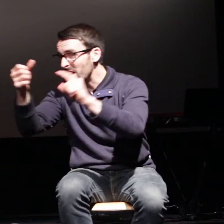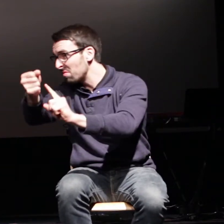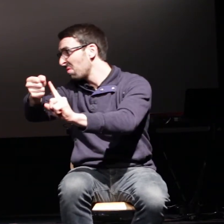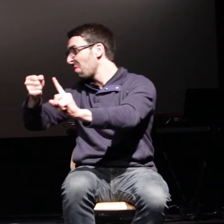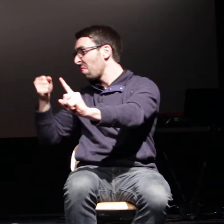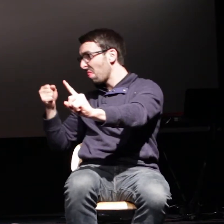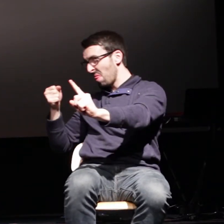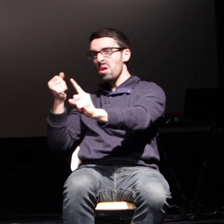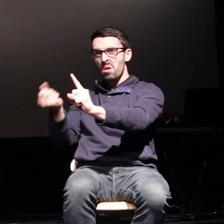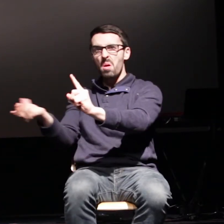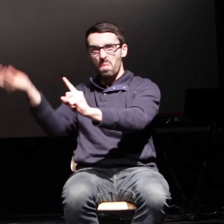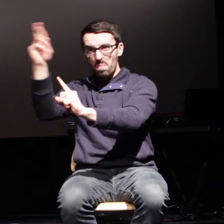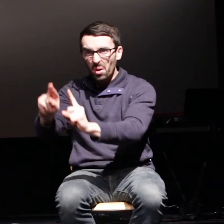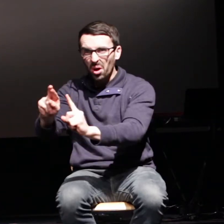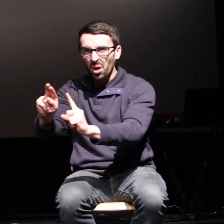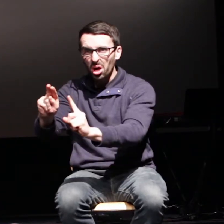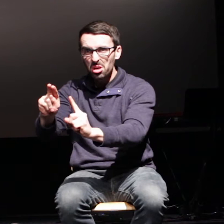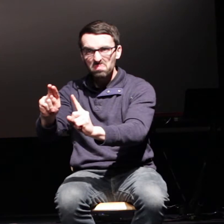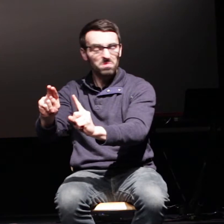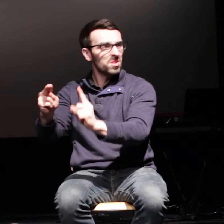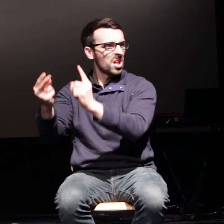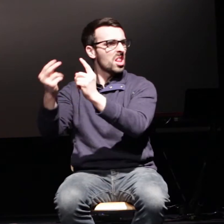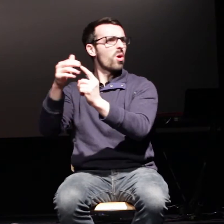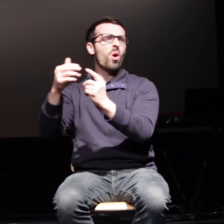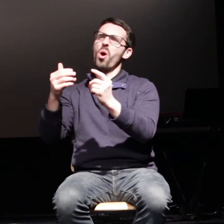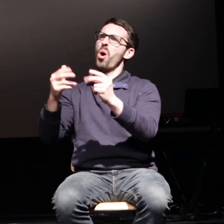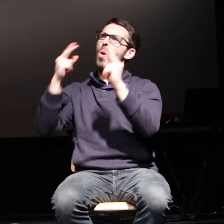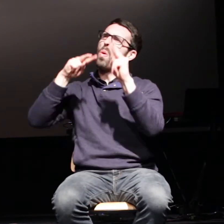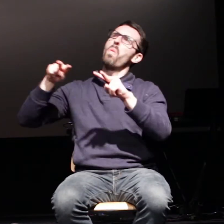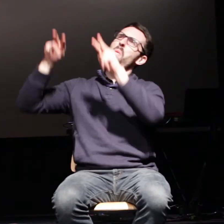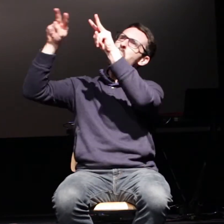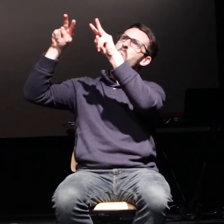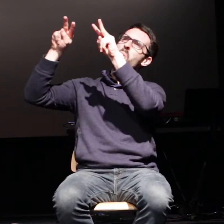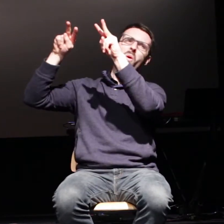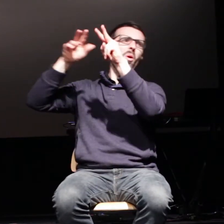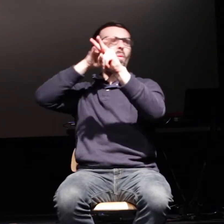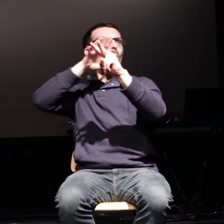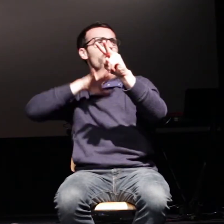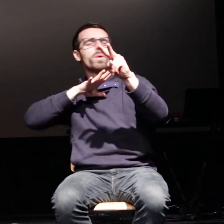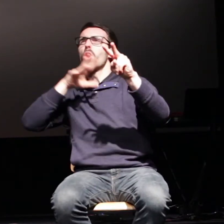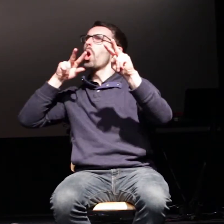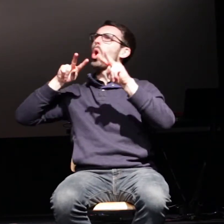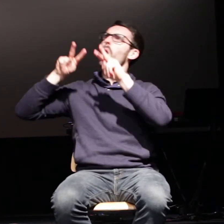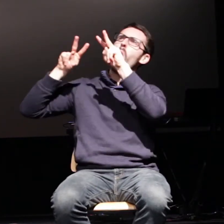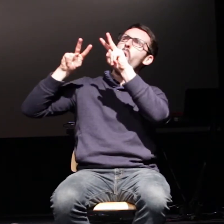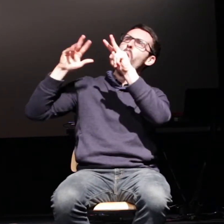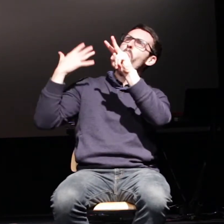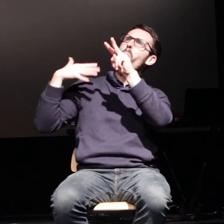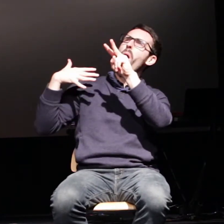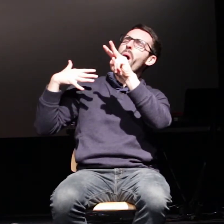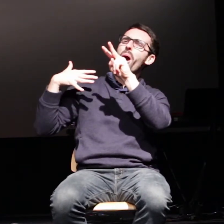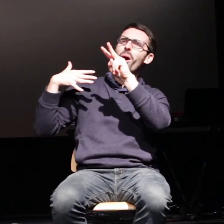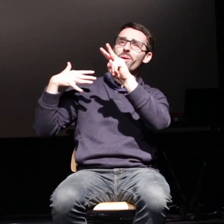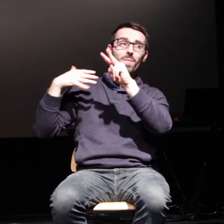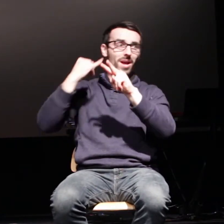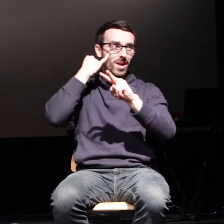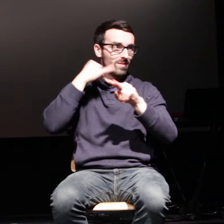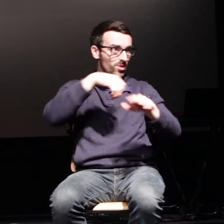hero. Women show you sympathy. I mean, it's awesome. When you shrink wrap your own